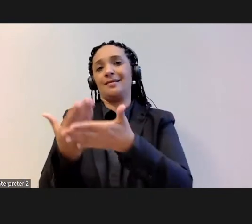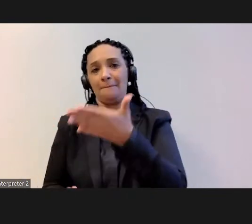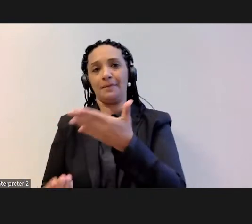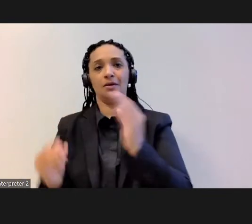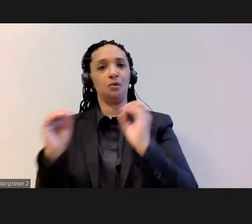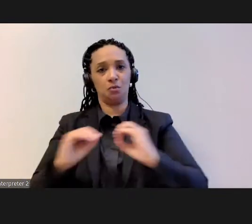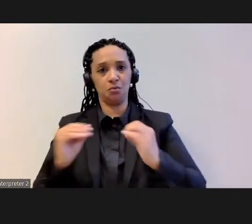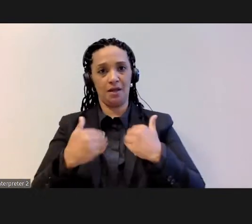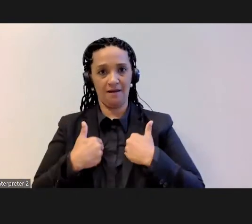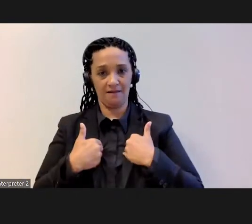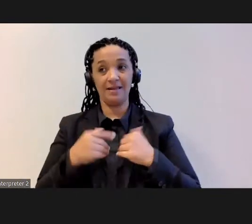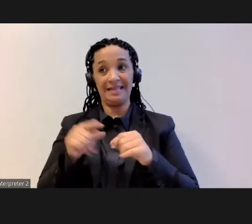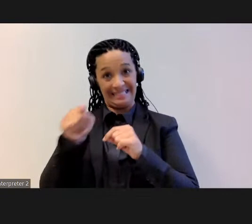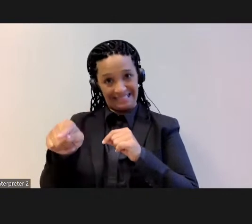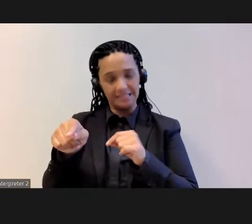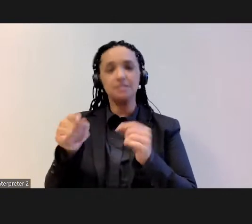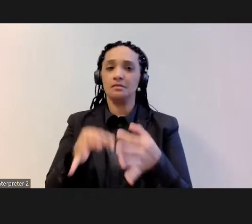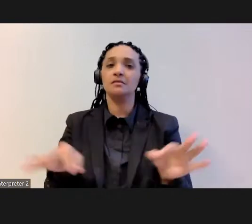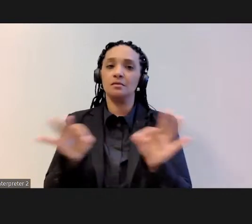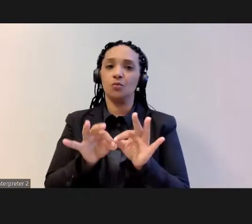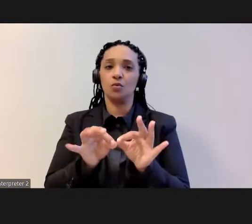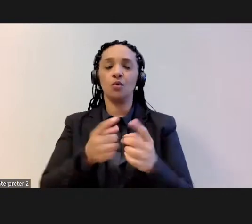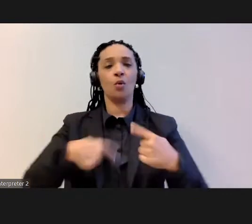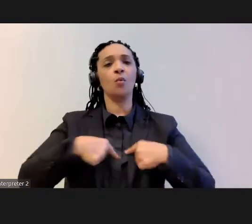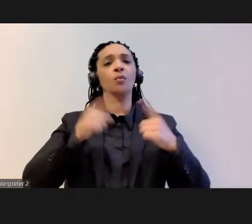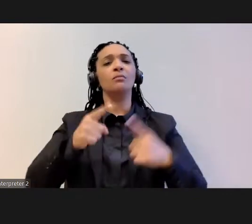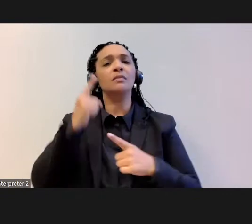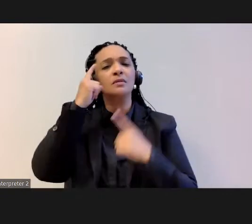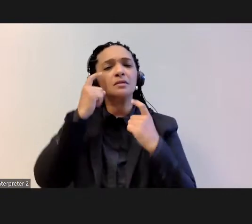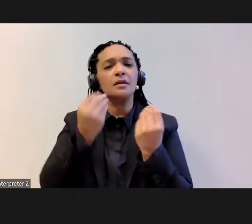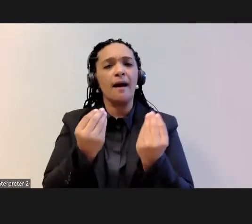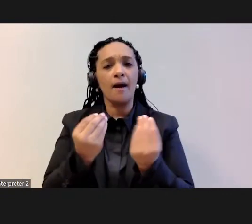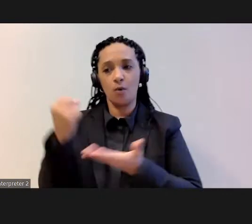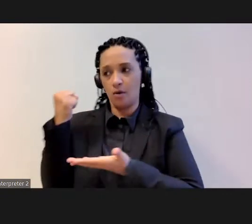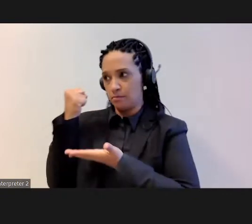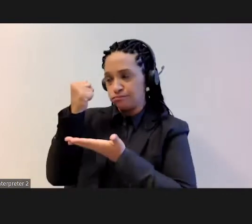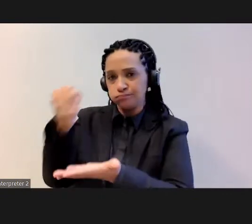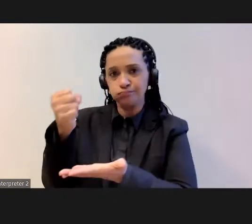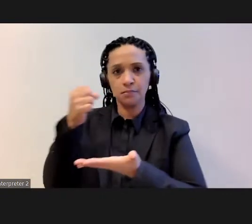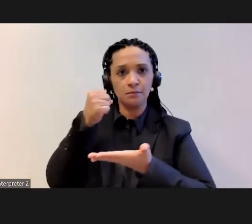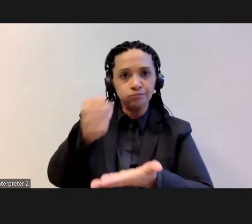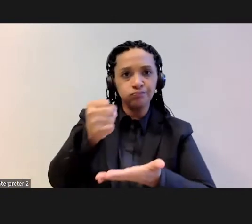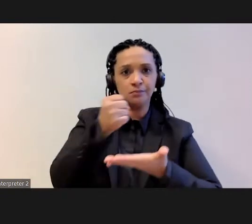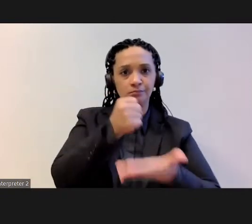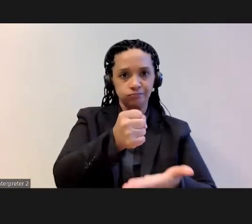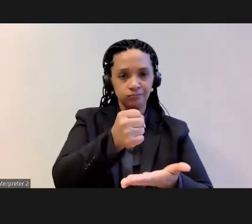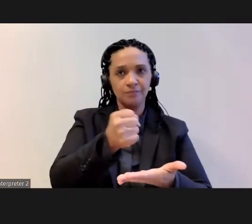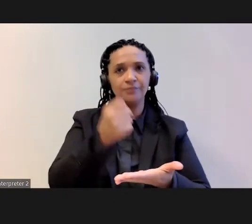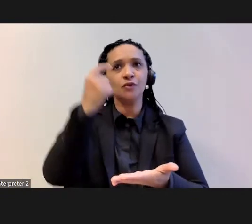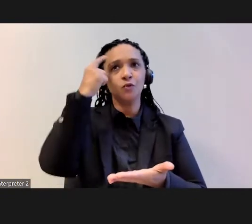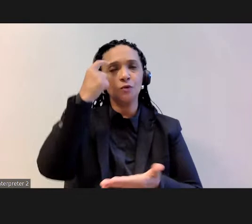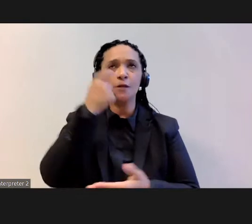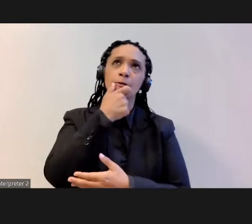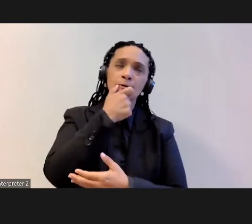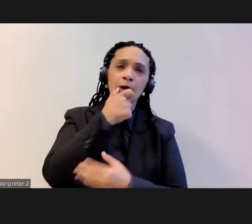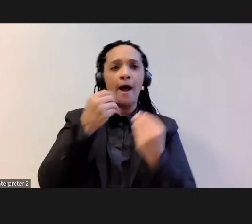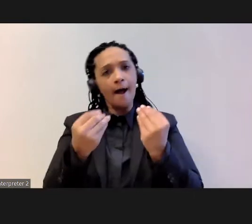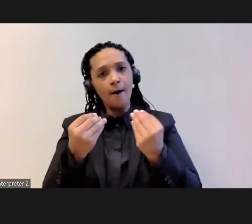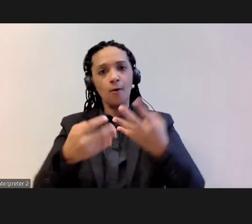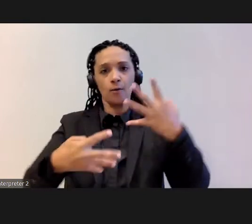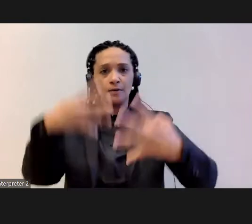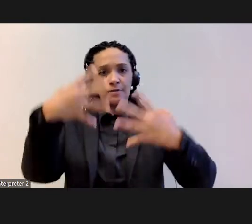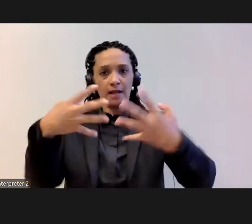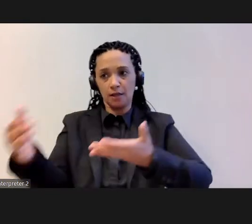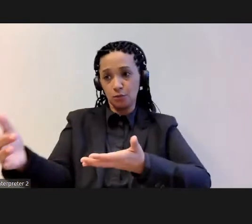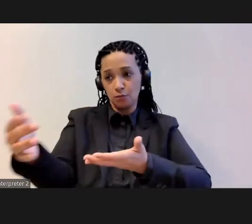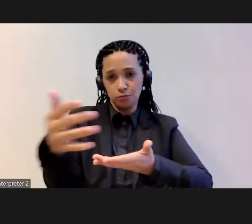make concerted investments in the areas of data generation, data sharing, as well as